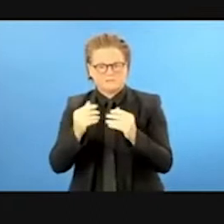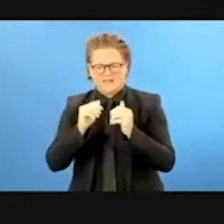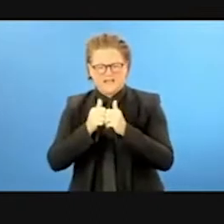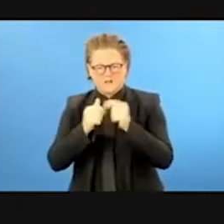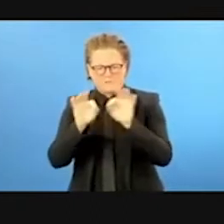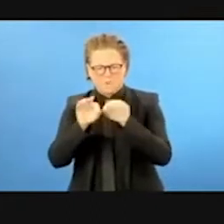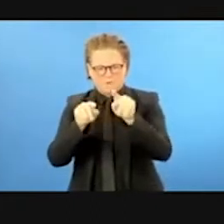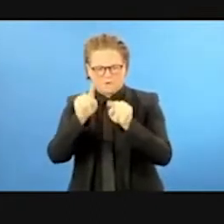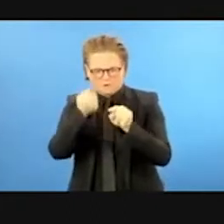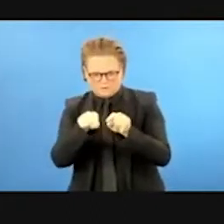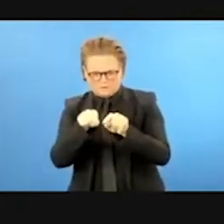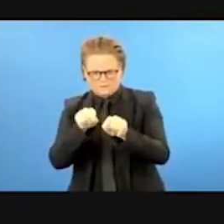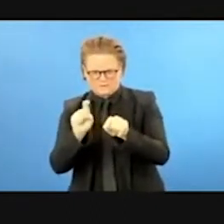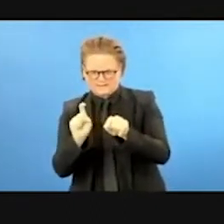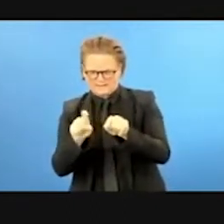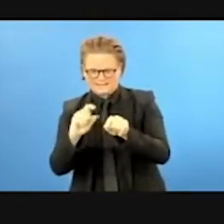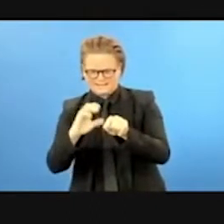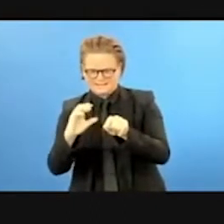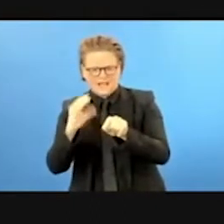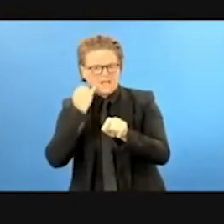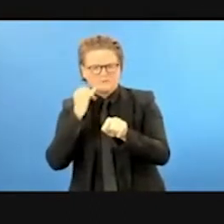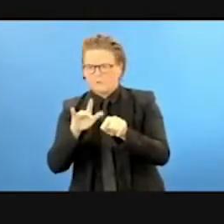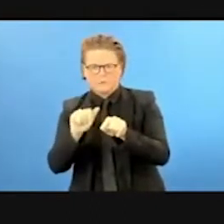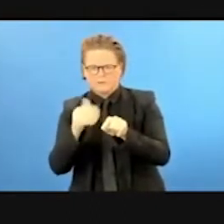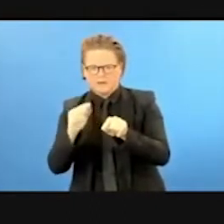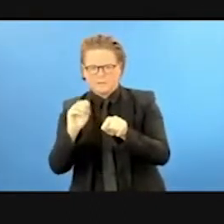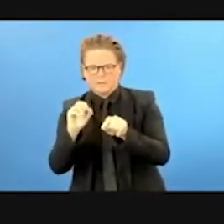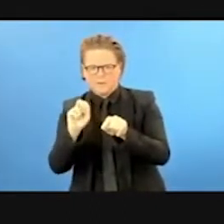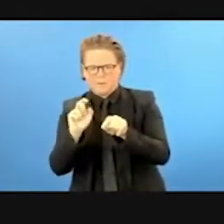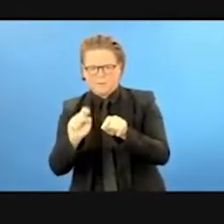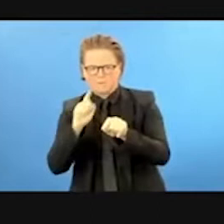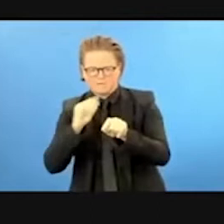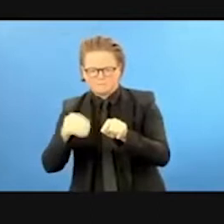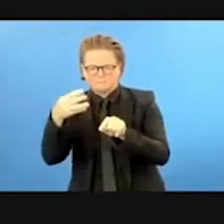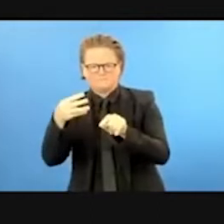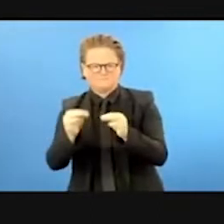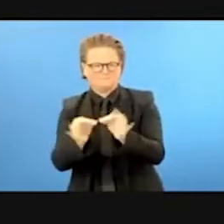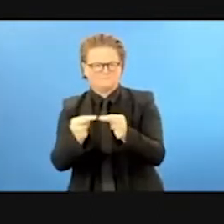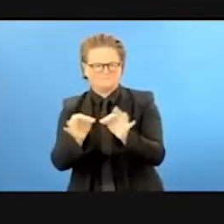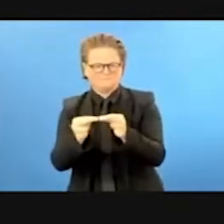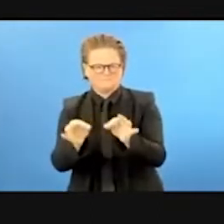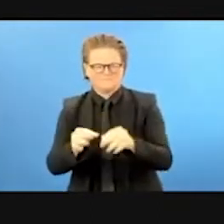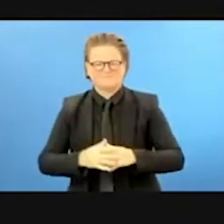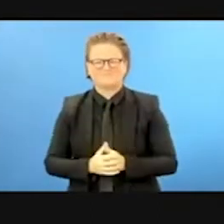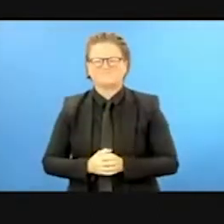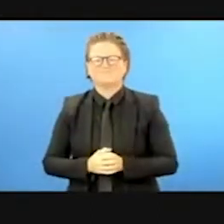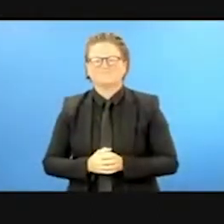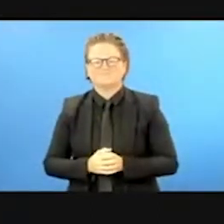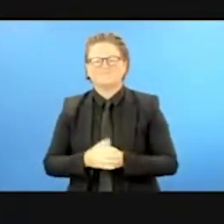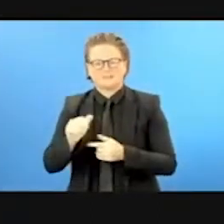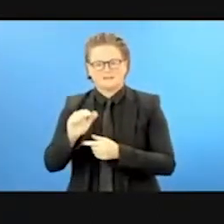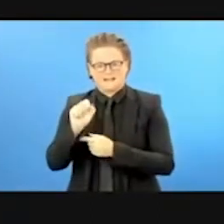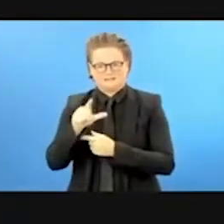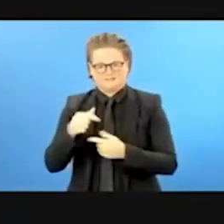and click Closed Caption. The ASL interpreter will be spotlighted for the duration of this event. To view